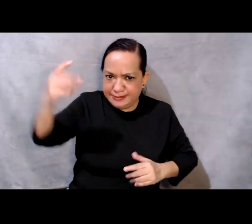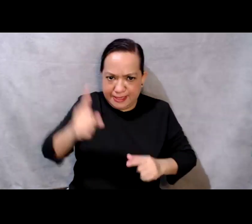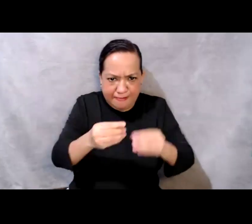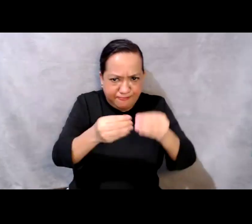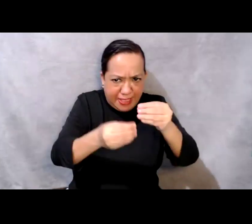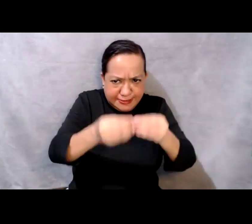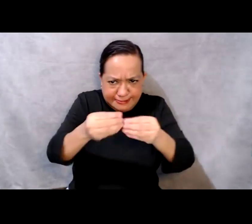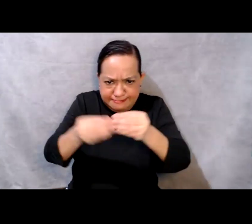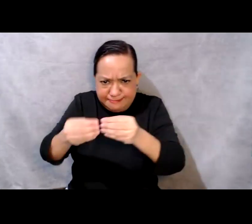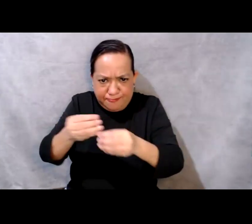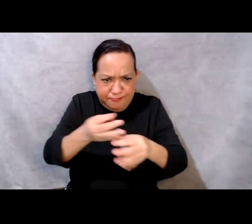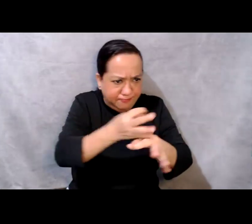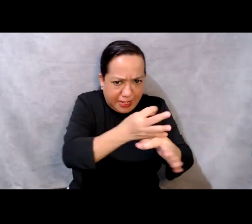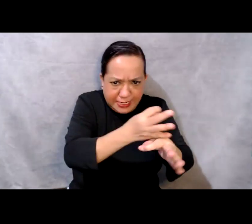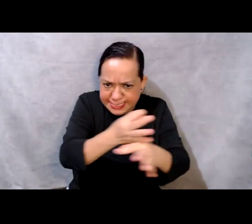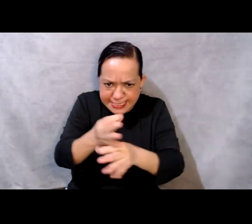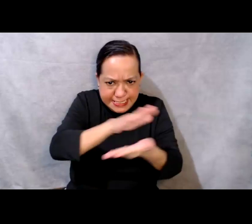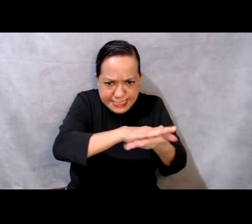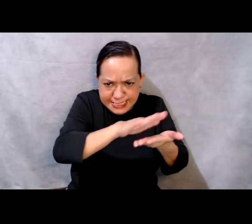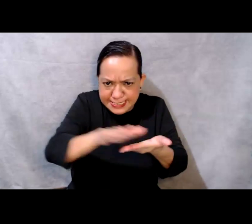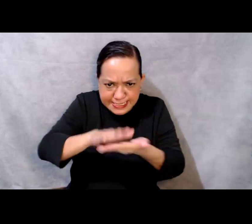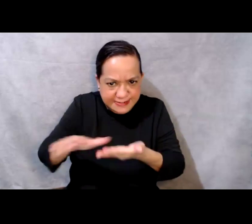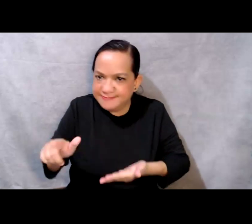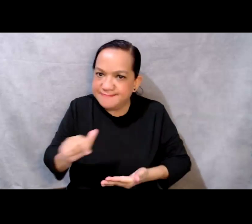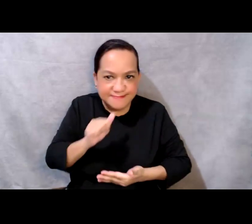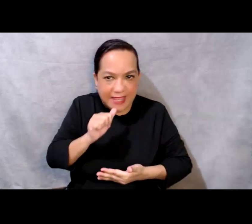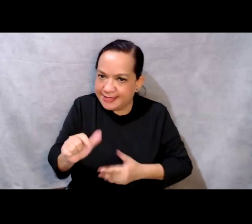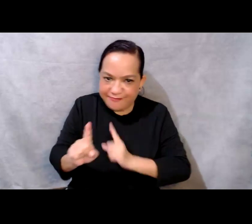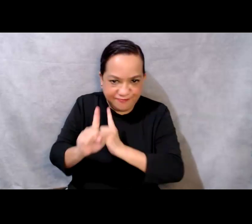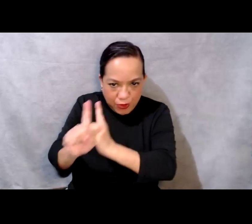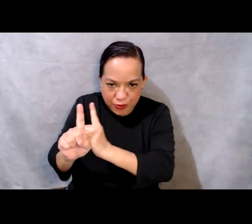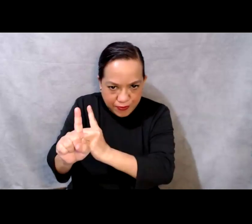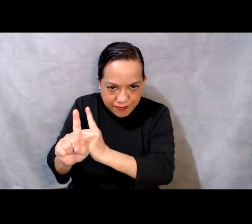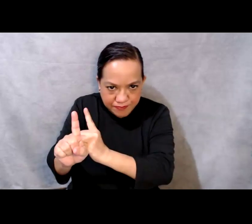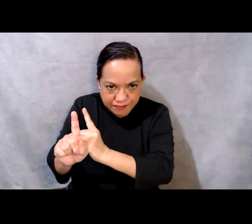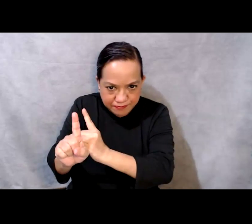many, many cases from the inspection panel on non-compliance on consultation.